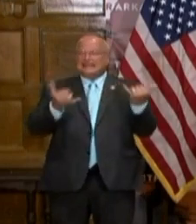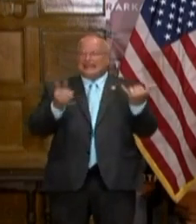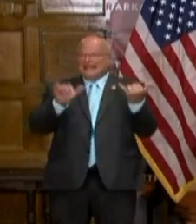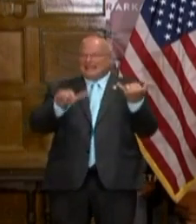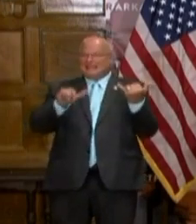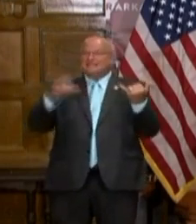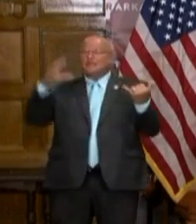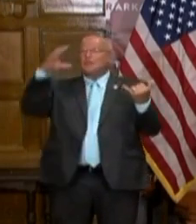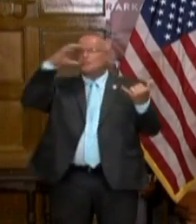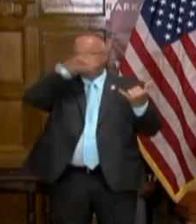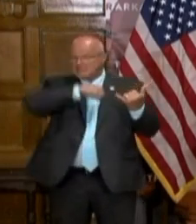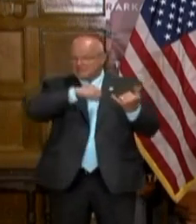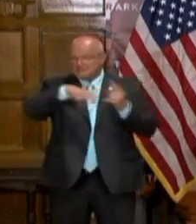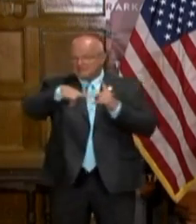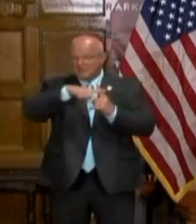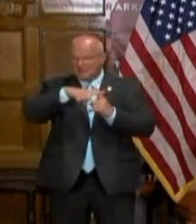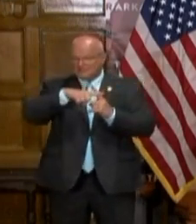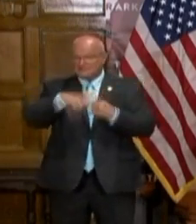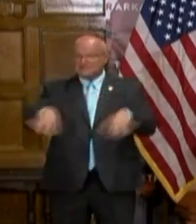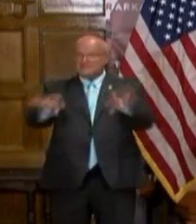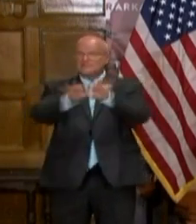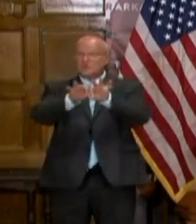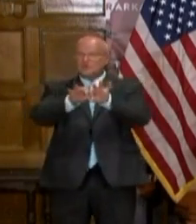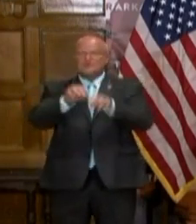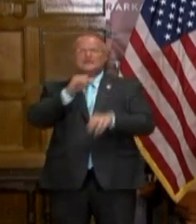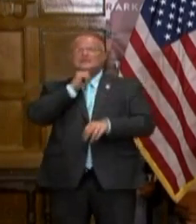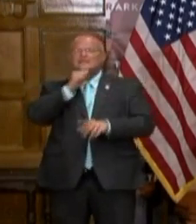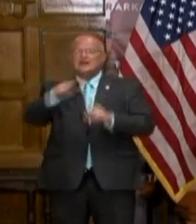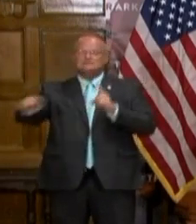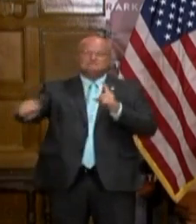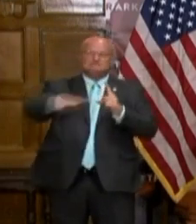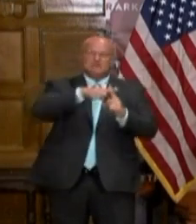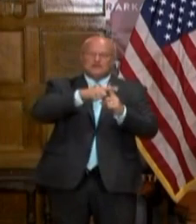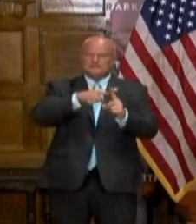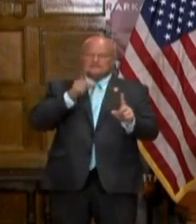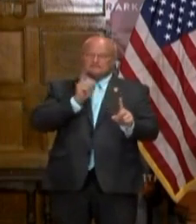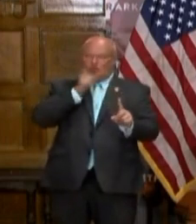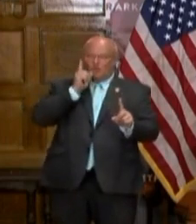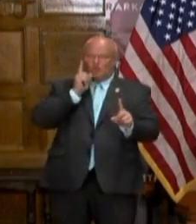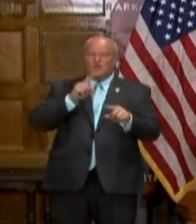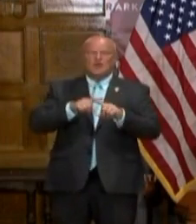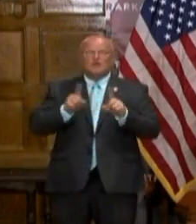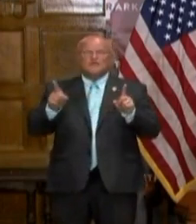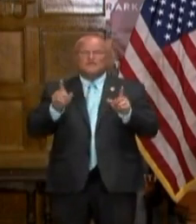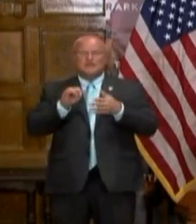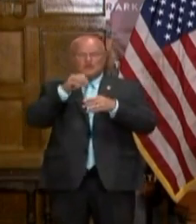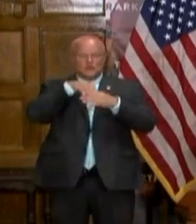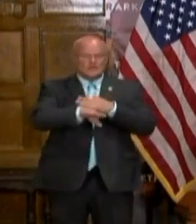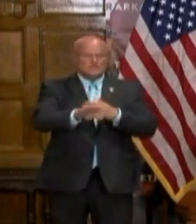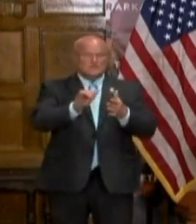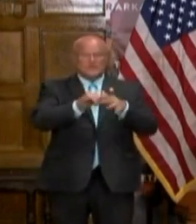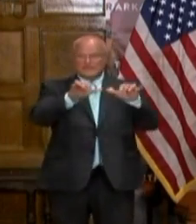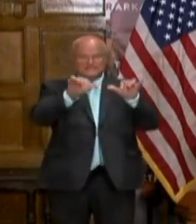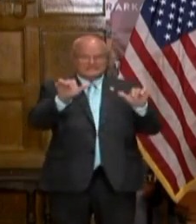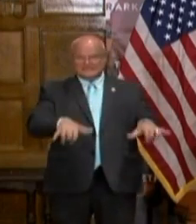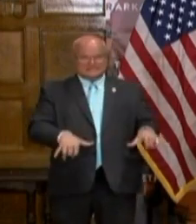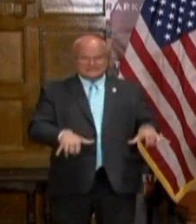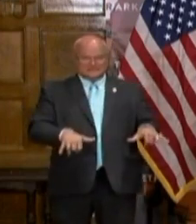are presumptive positive, and that's important. They're not considered positive tests that go into the